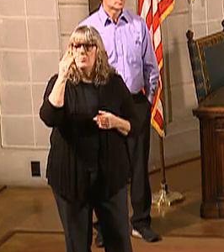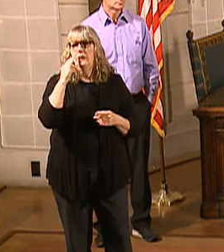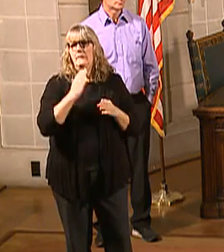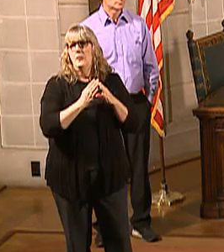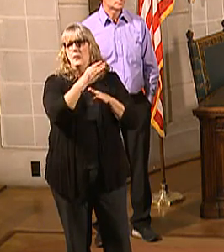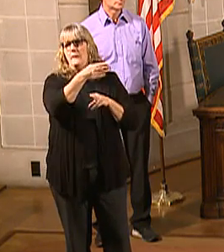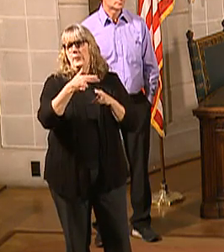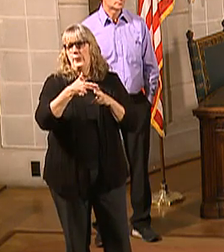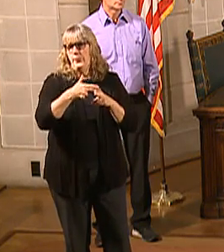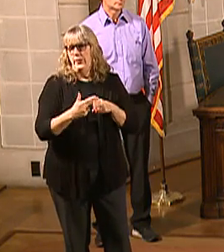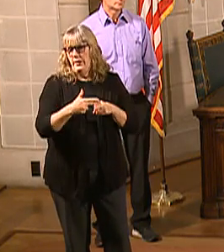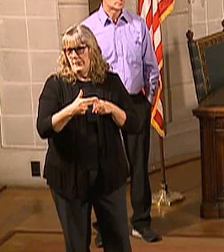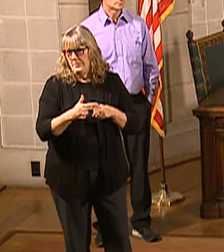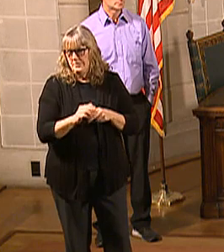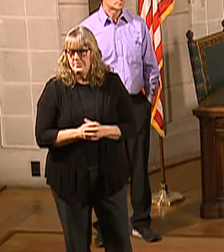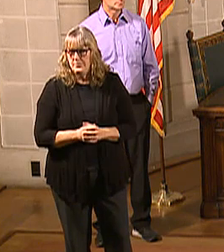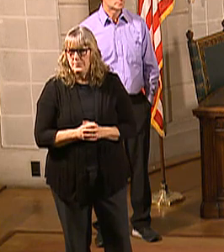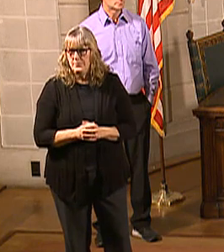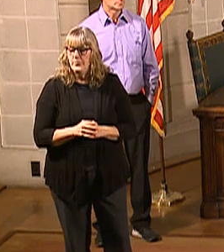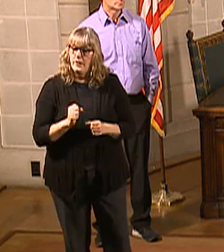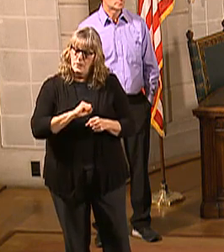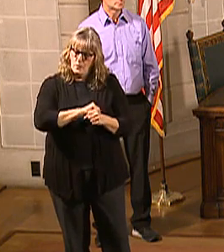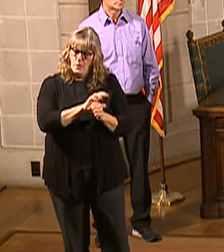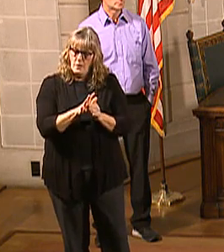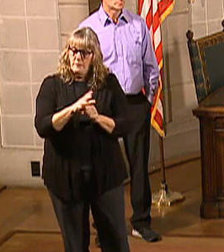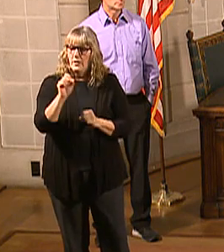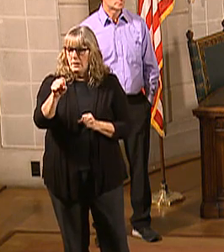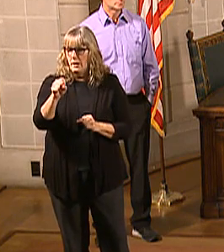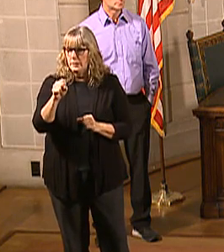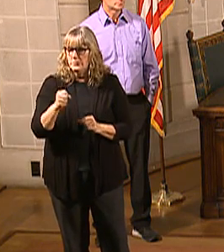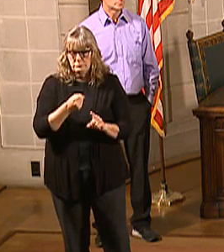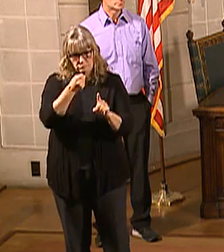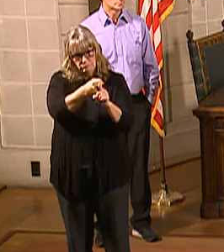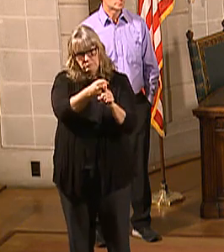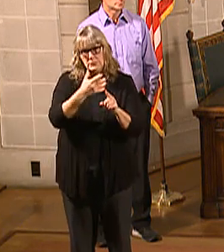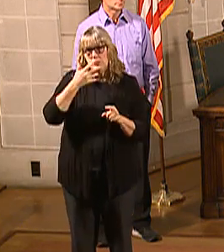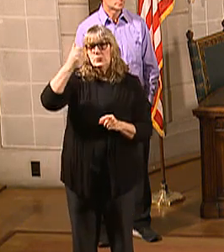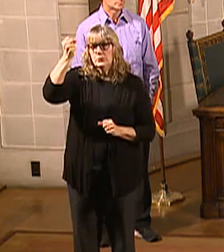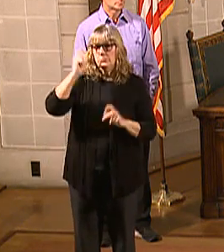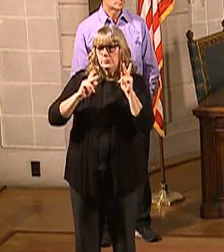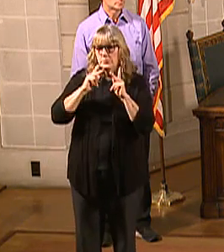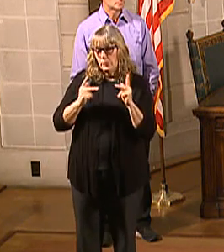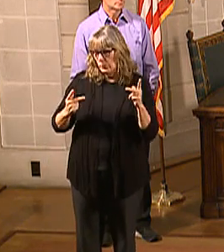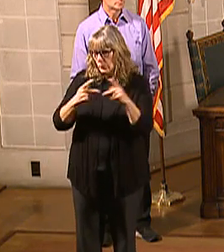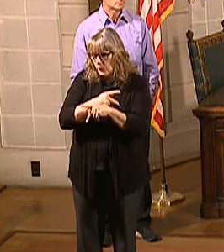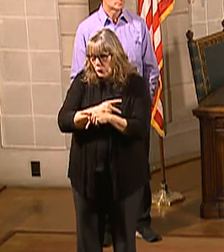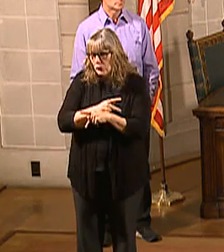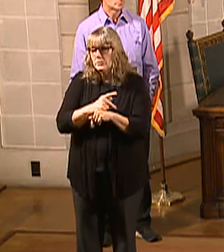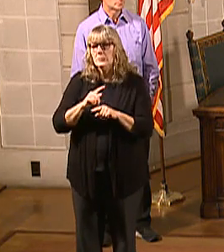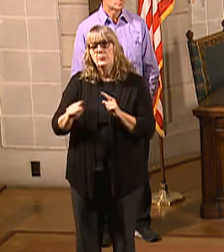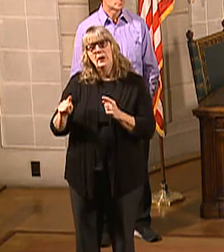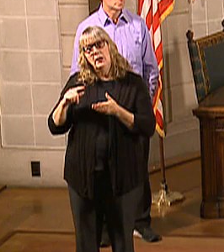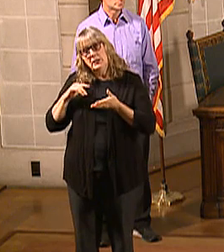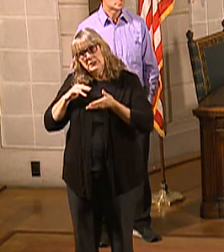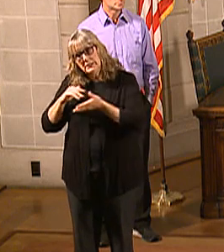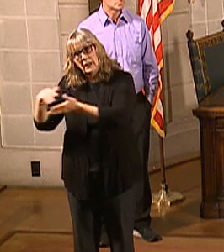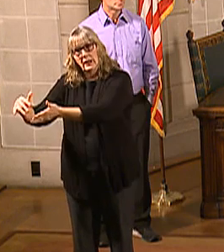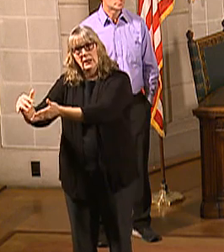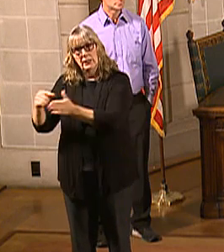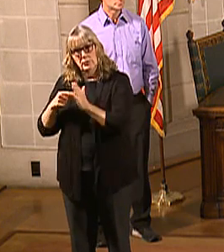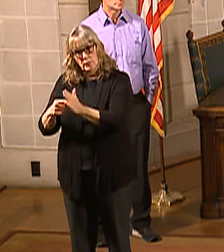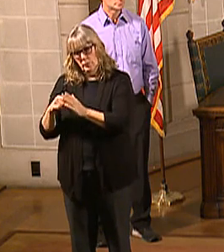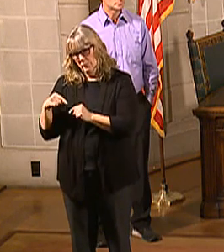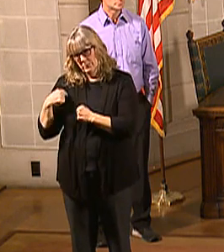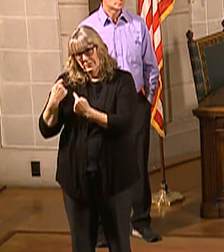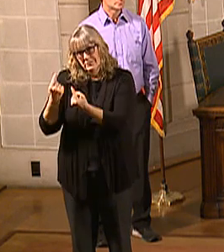population. While COVID has certainly hit elderly populations the worst, studies have shown